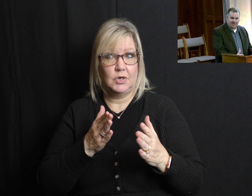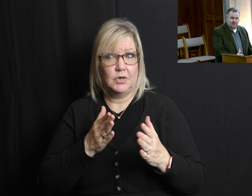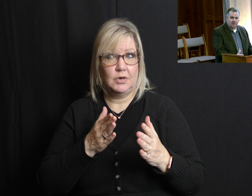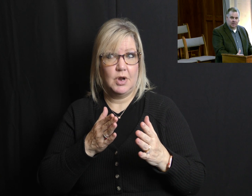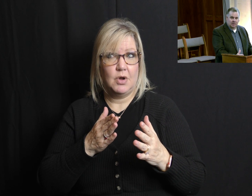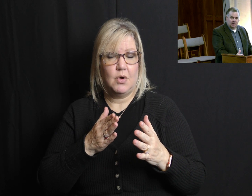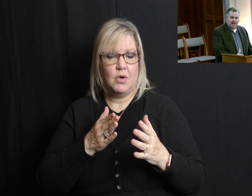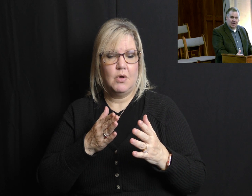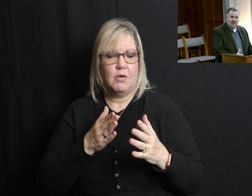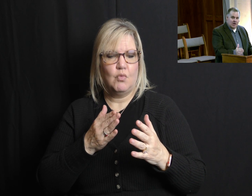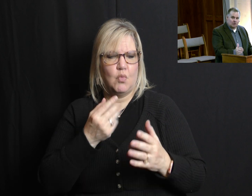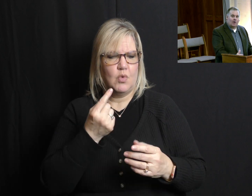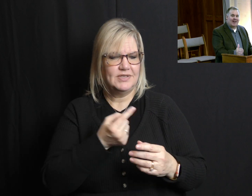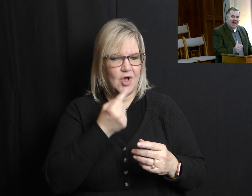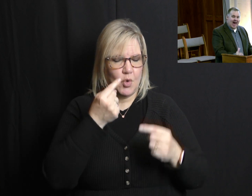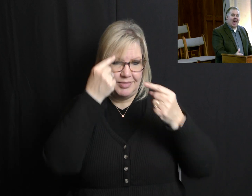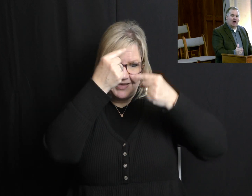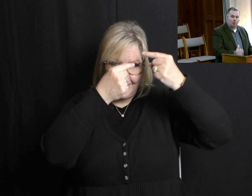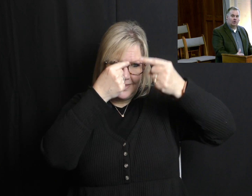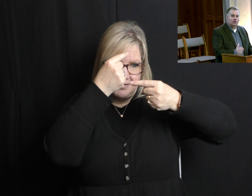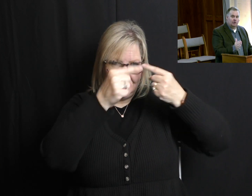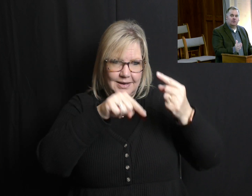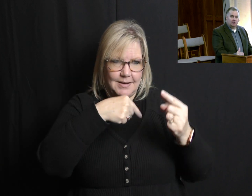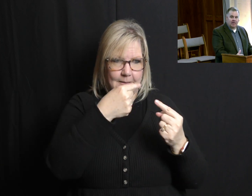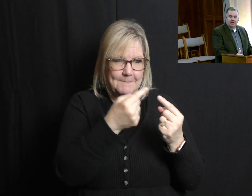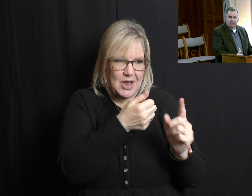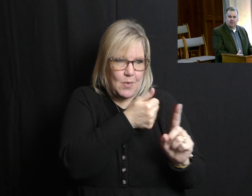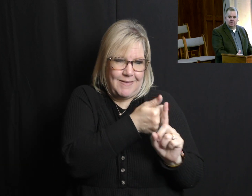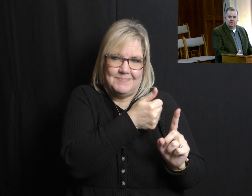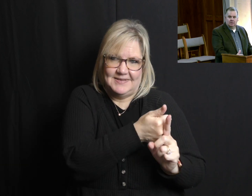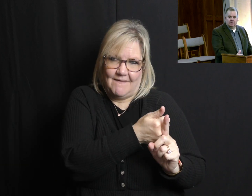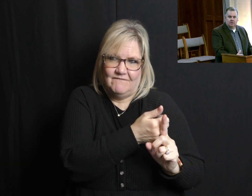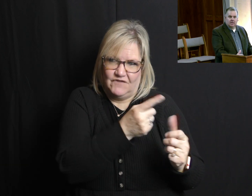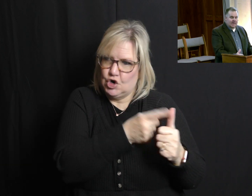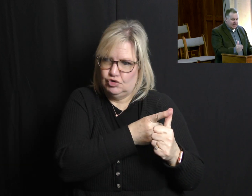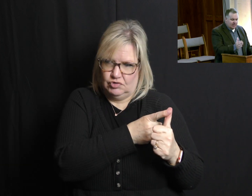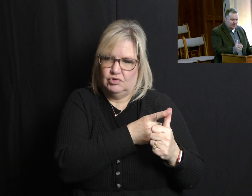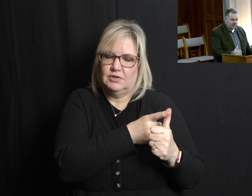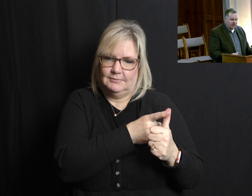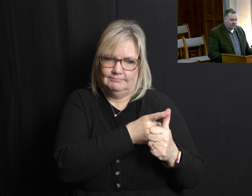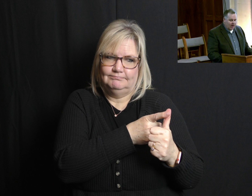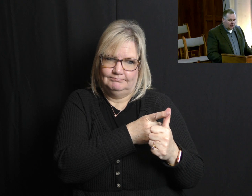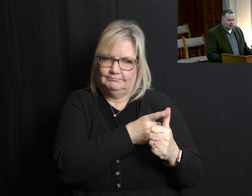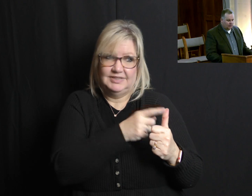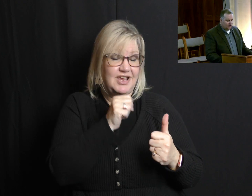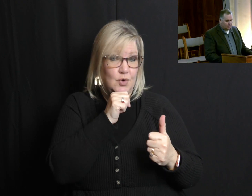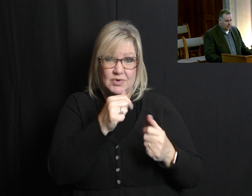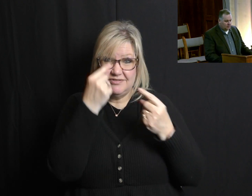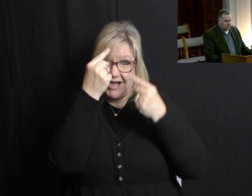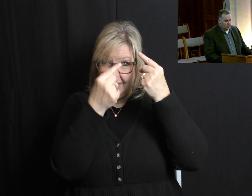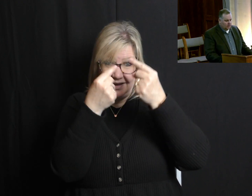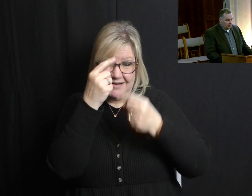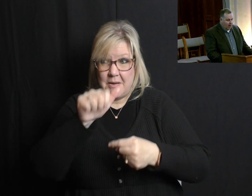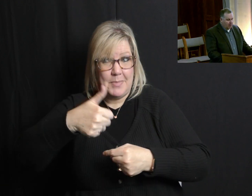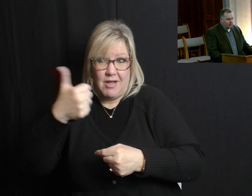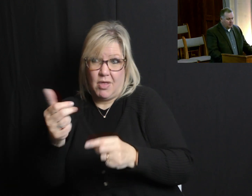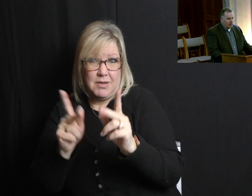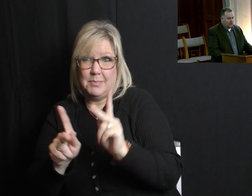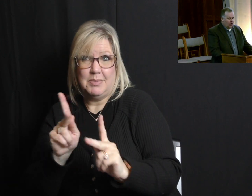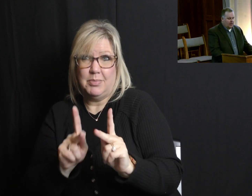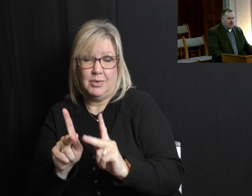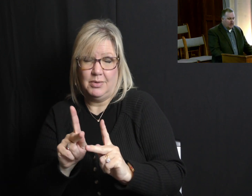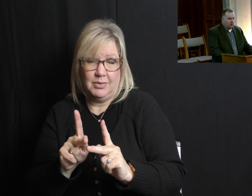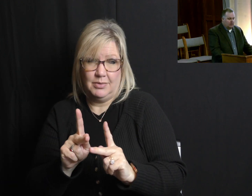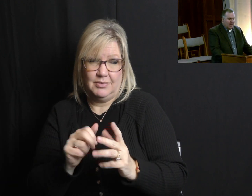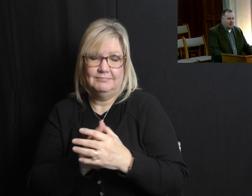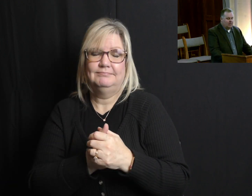himself. Here's what I will do for me. He didn't think for others. The problem is